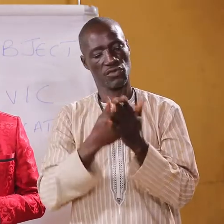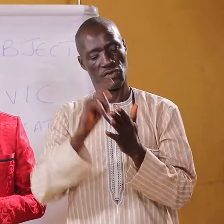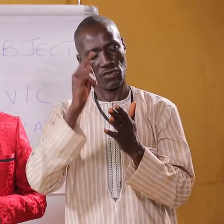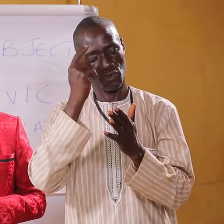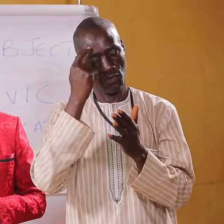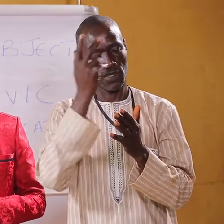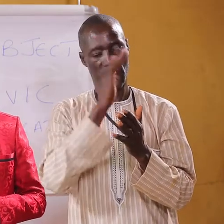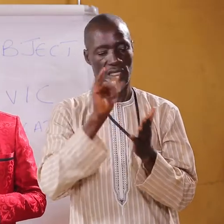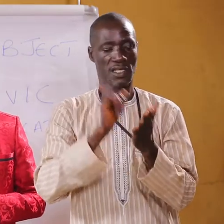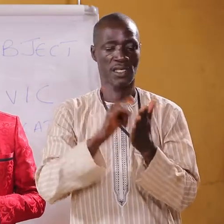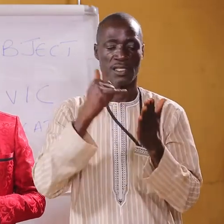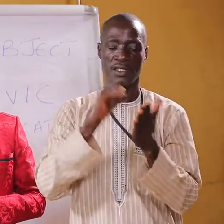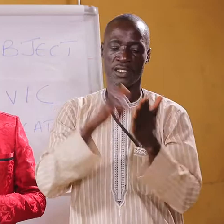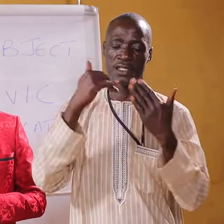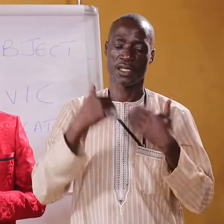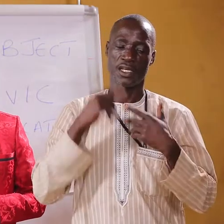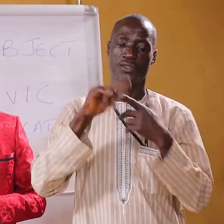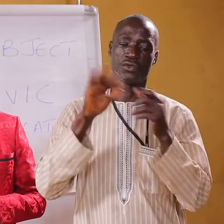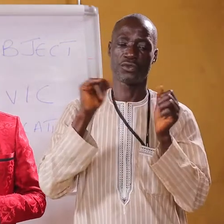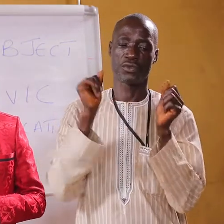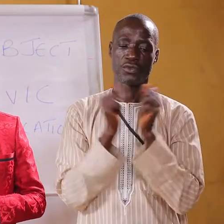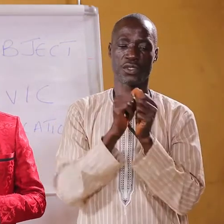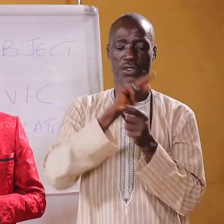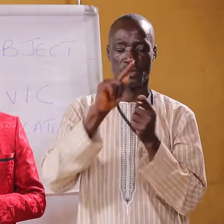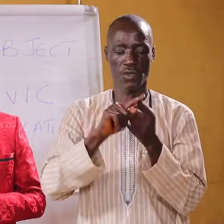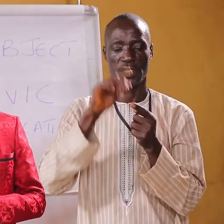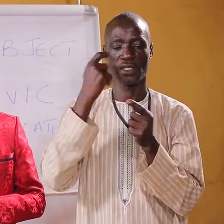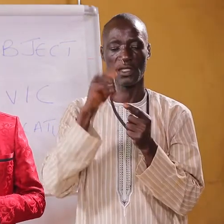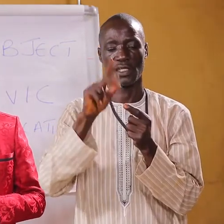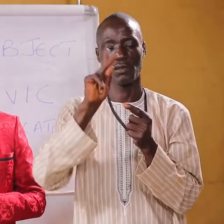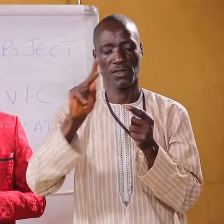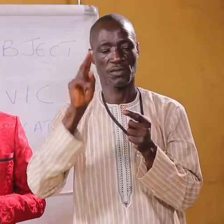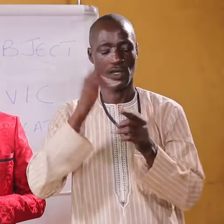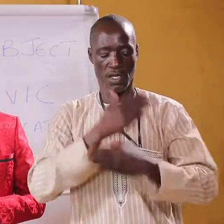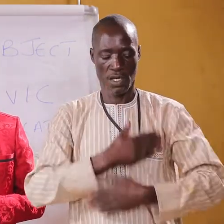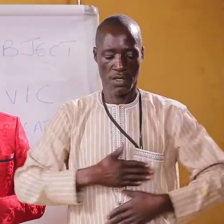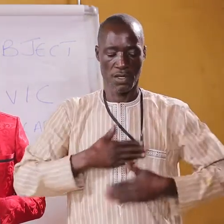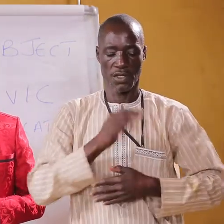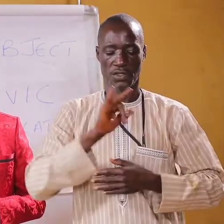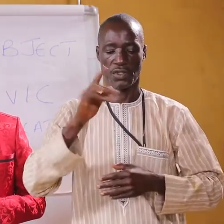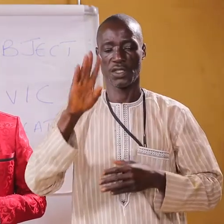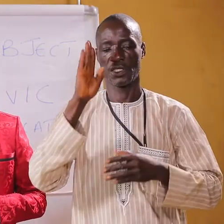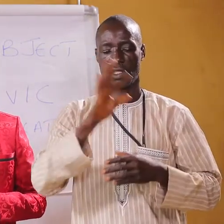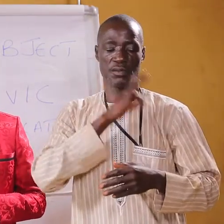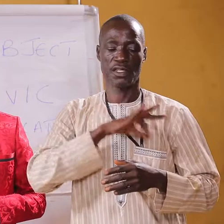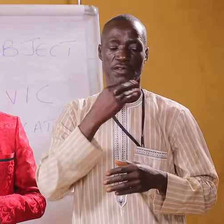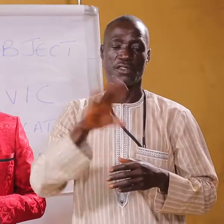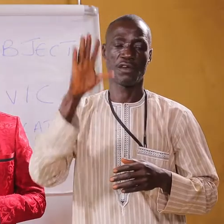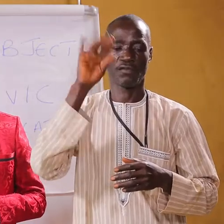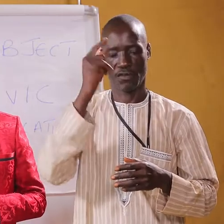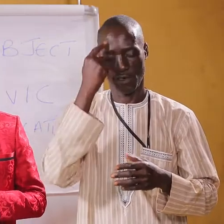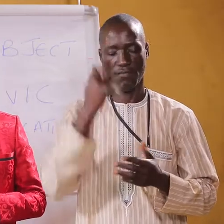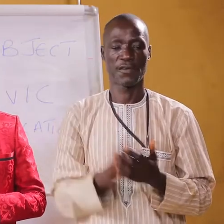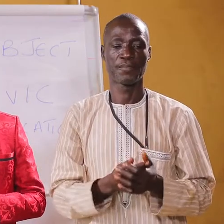Good governance has to do when citizens are enjoying the benefits of democracy, they are